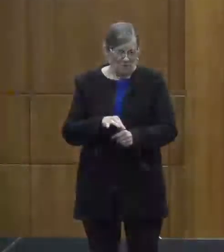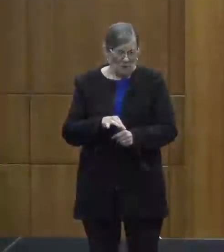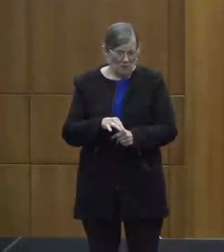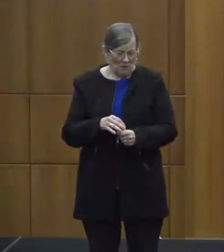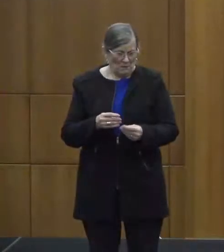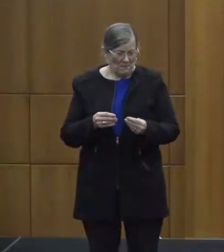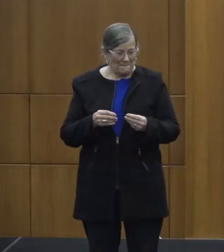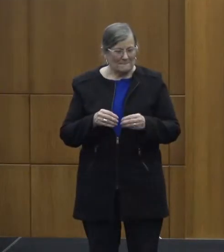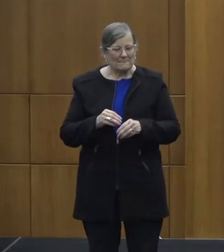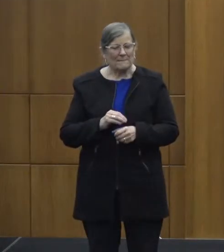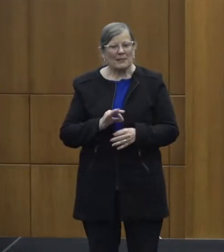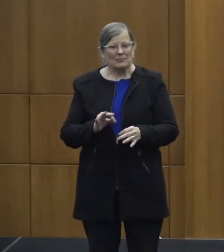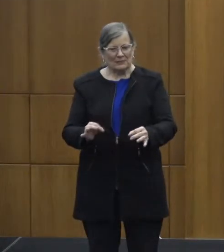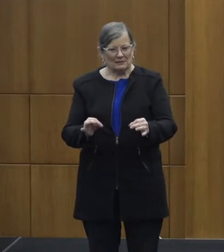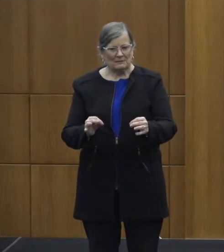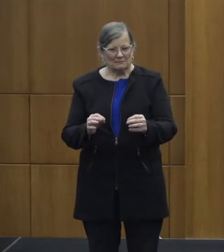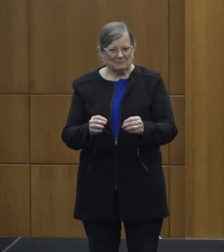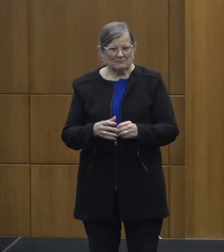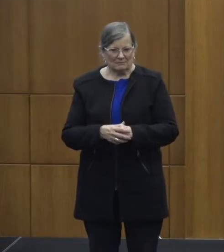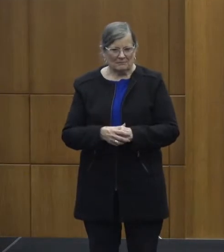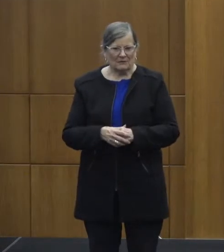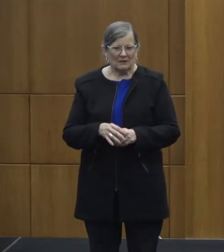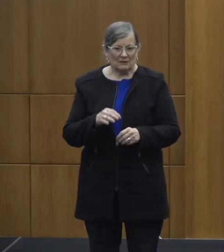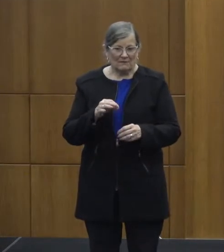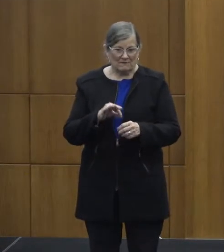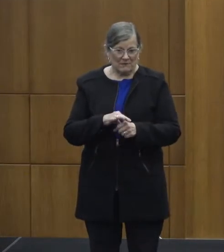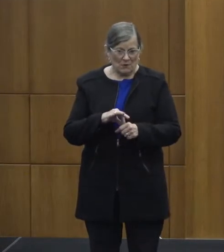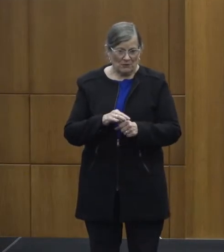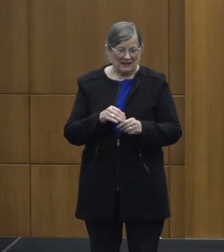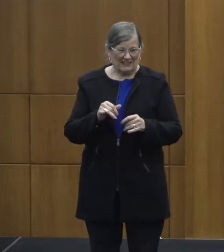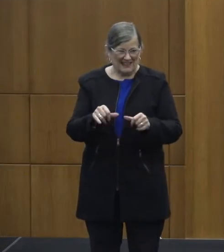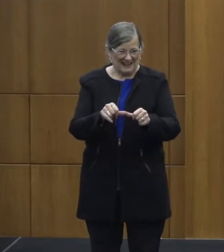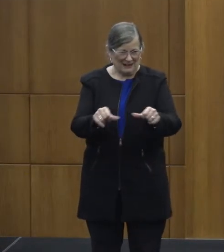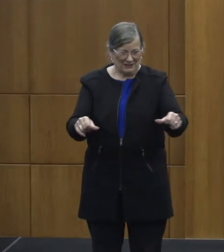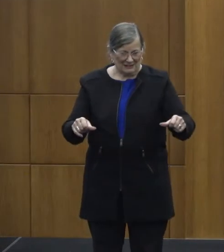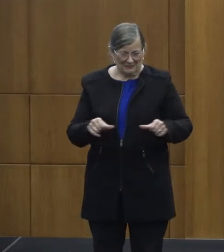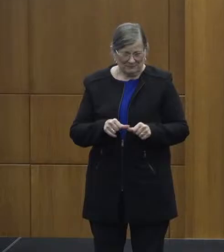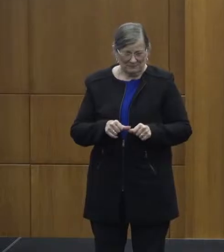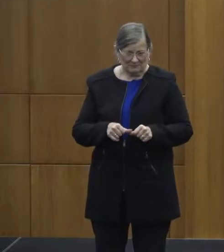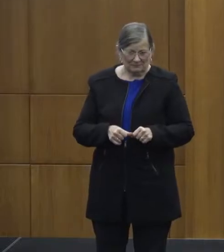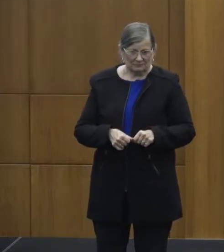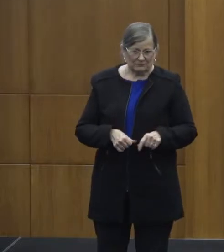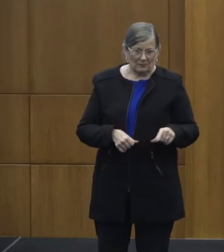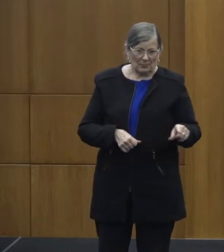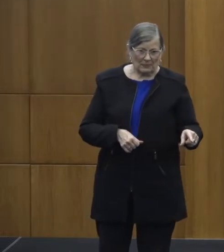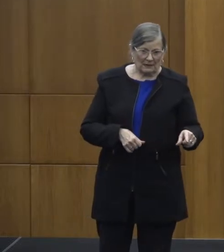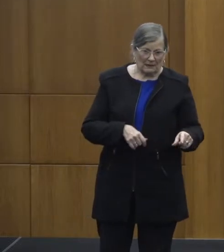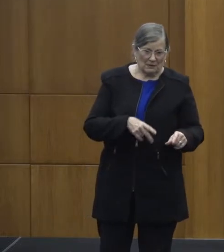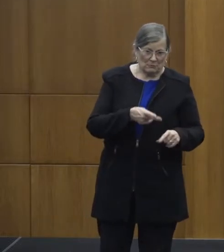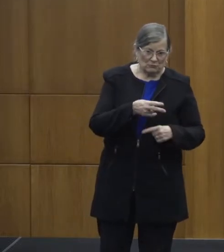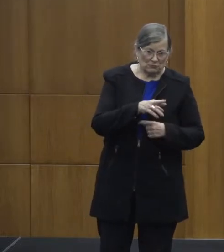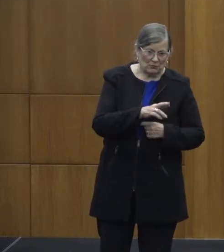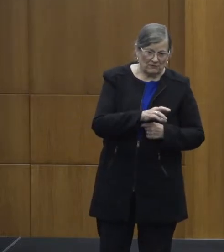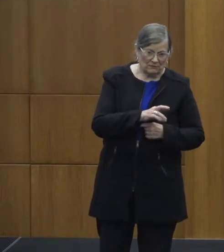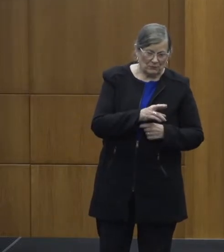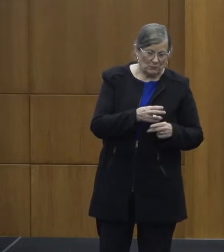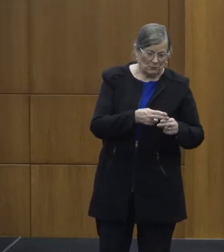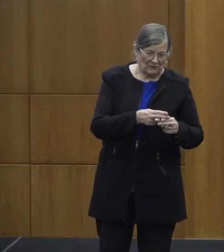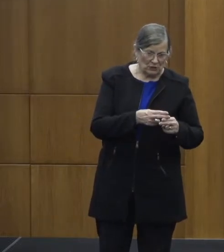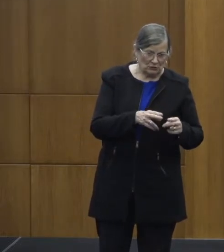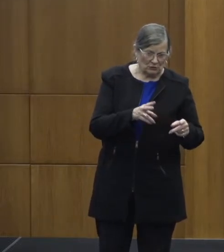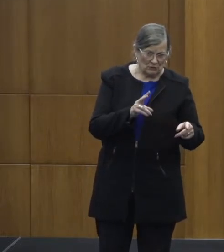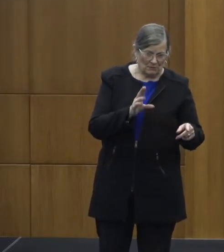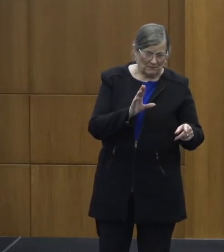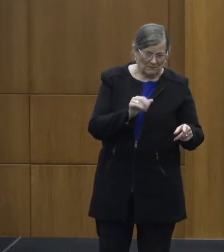One of the features that is new this year is the provisional ballot by precinct reporting. That is something that was required as a result of a legislative